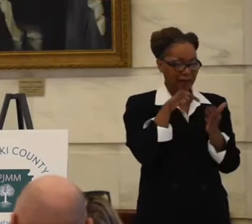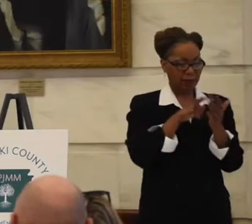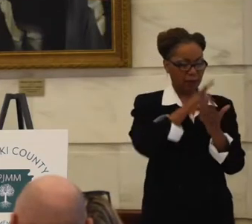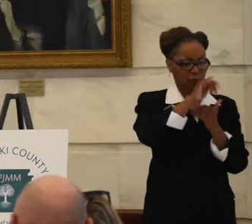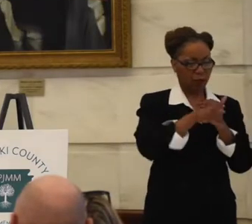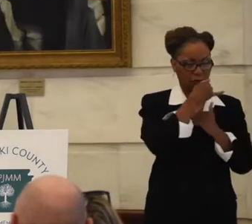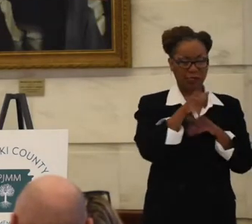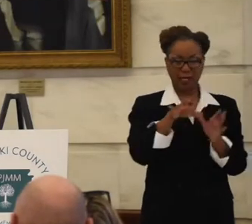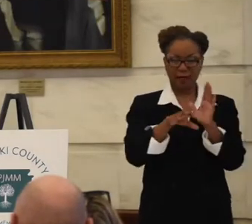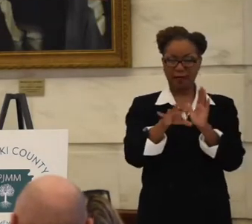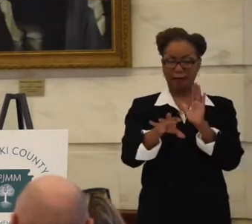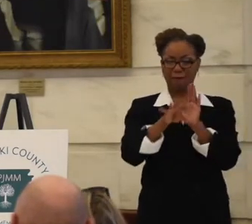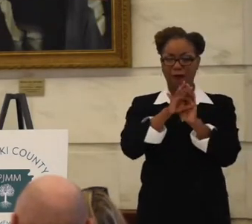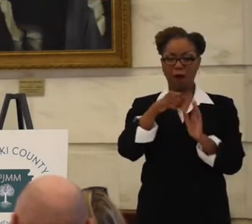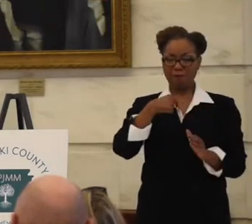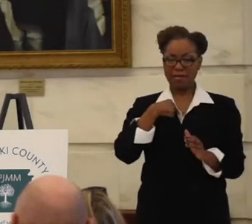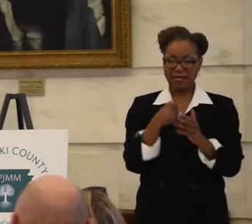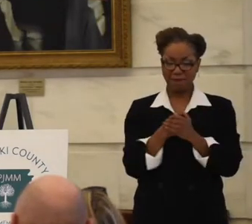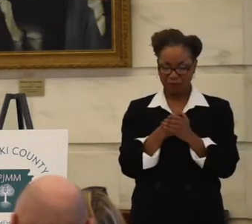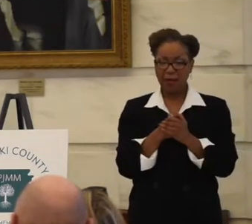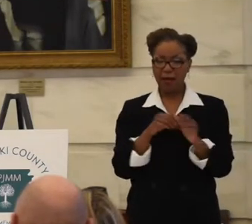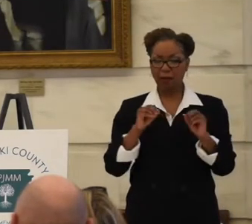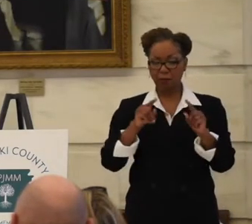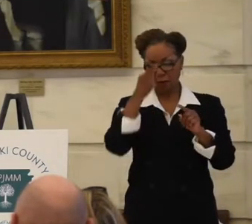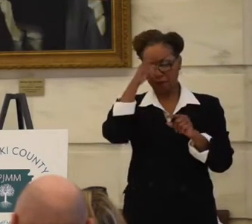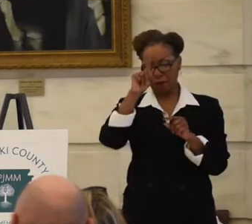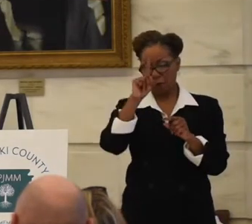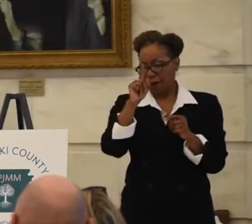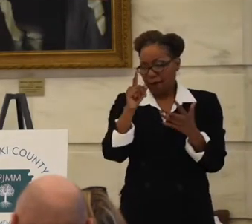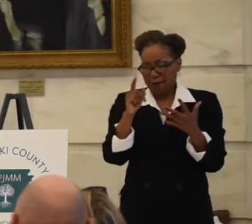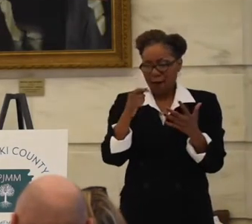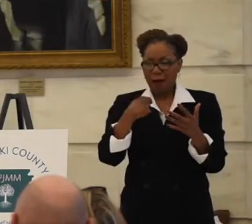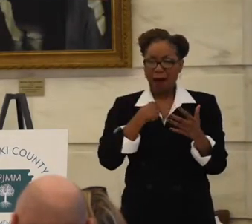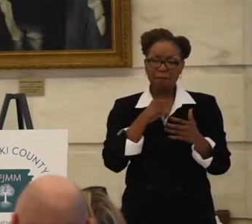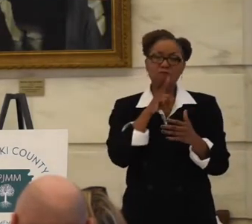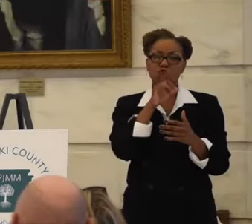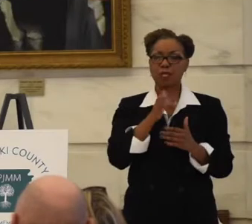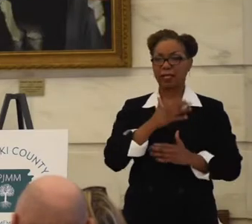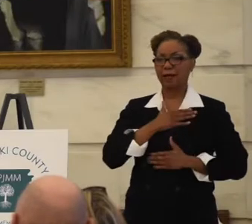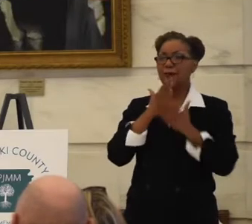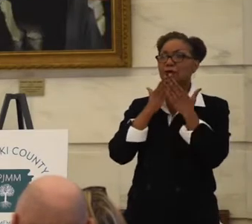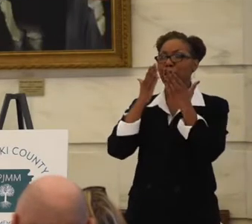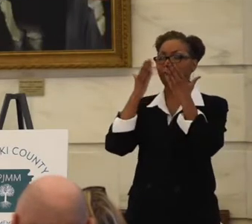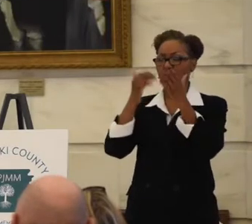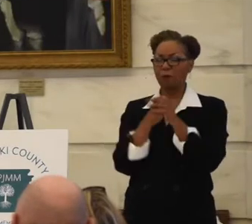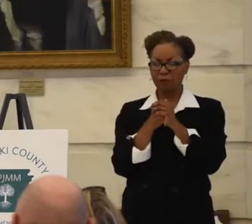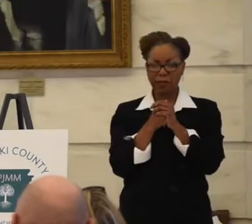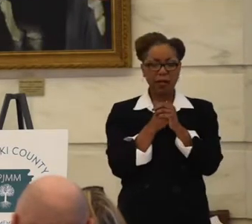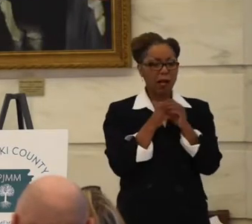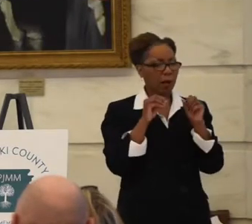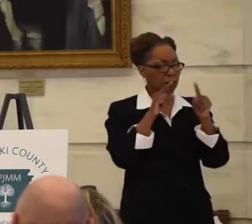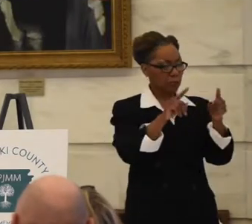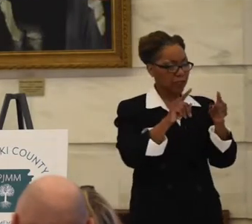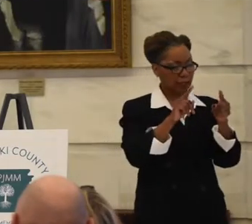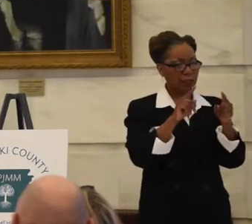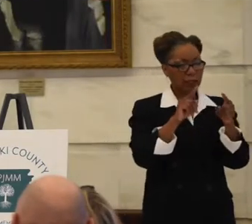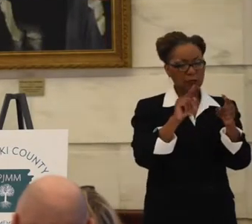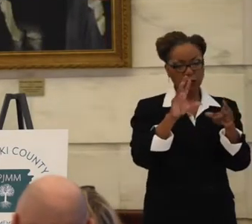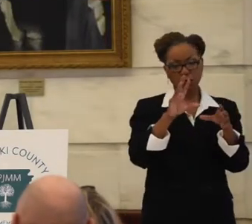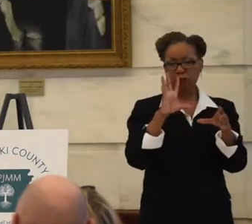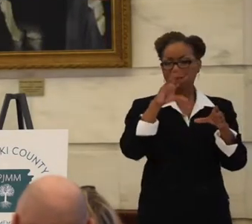truly found me. It is an opportunity for which I couldn't be more grateful. A chance to play a small